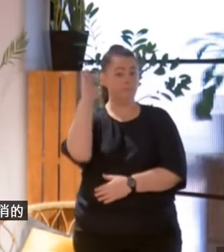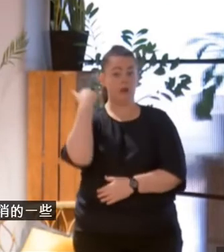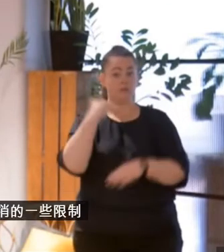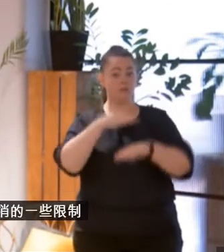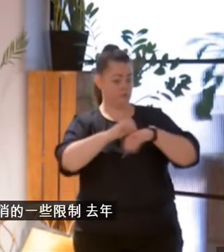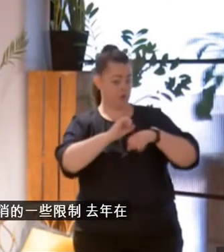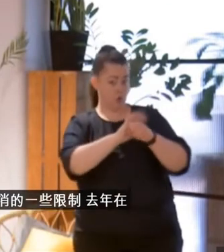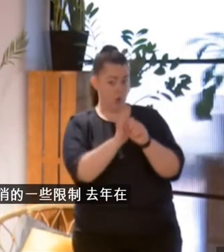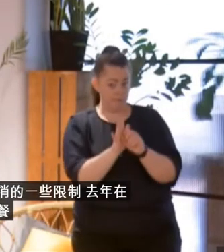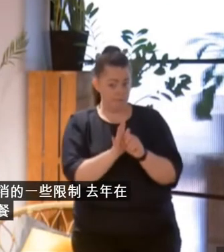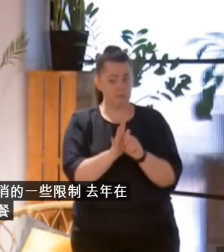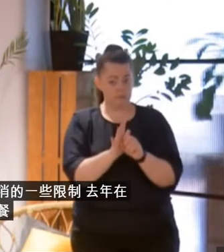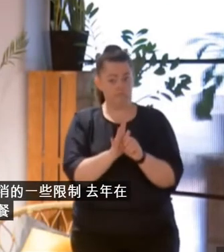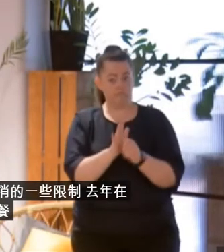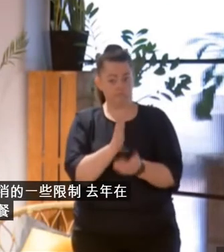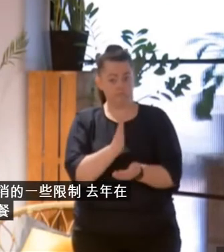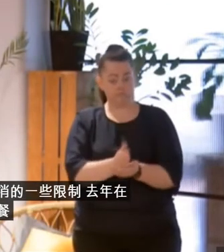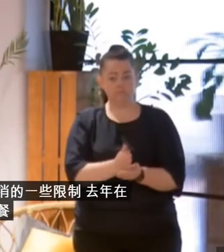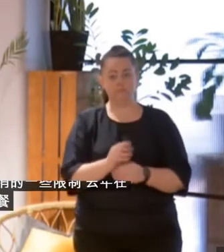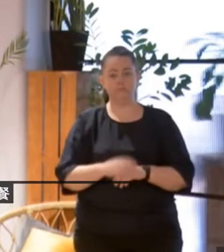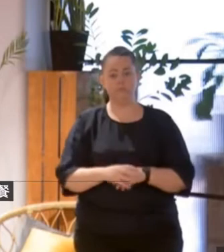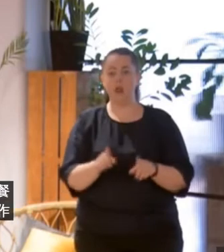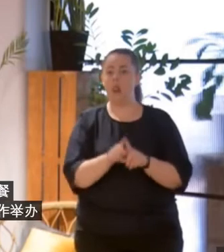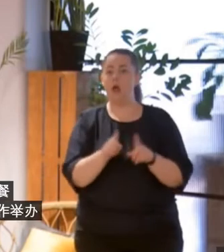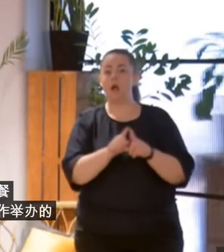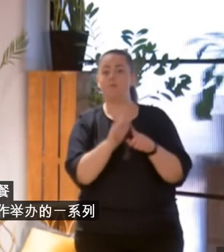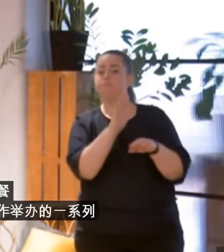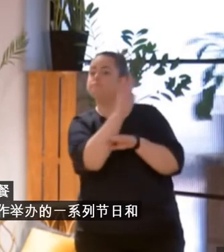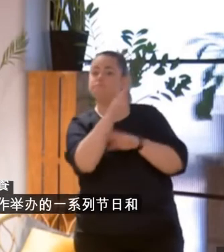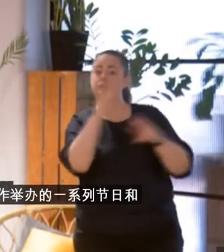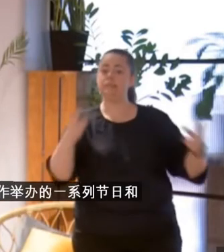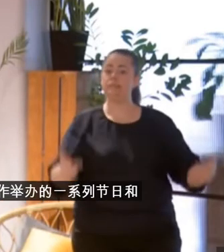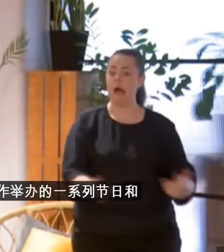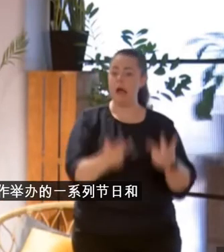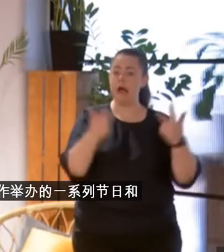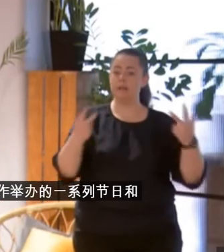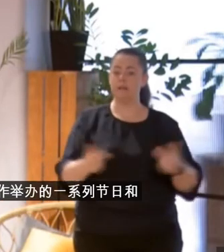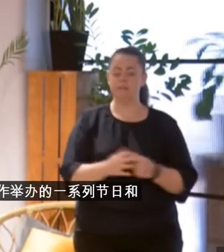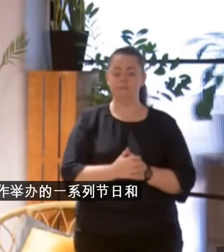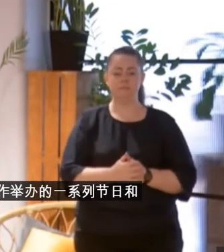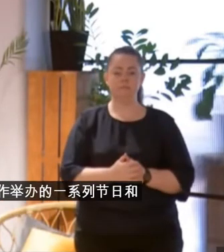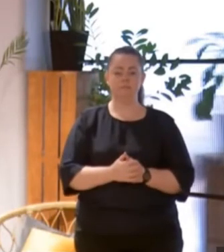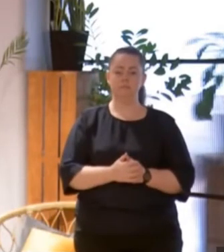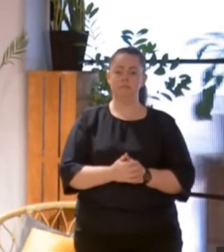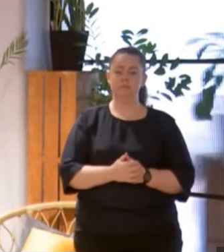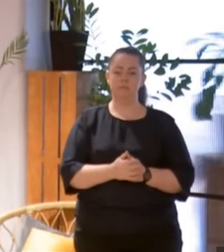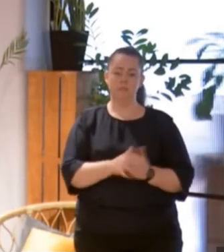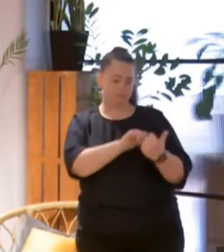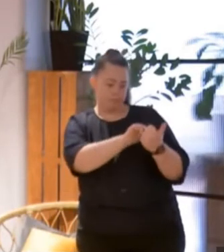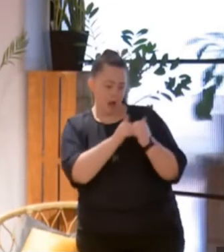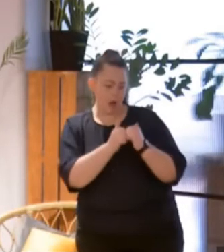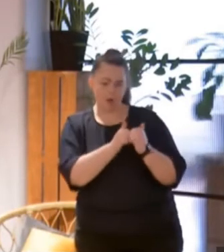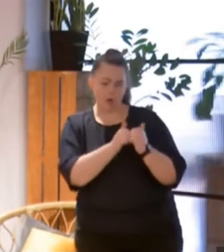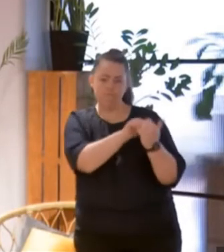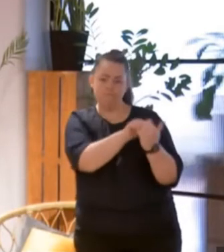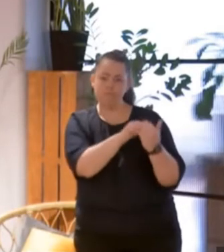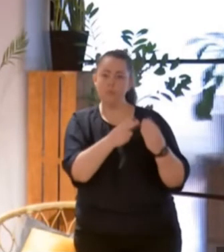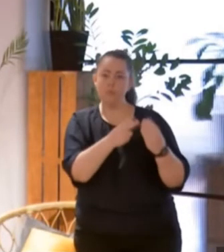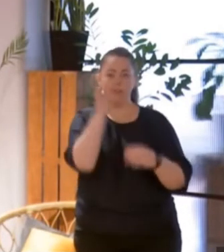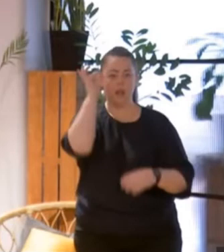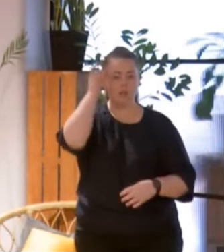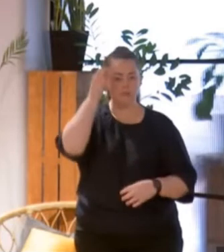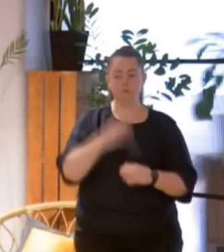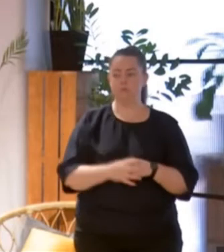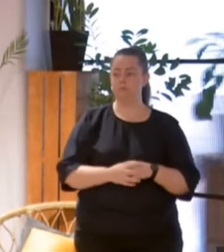fresco dining last year in the Sydney CBD, and a whole range of festivals and events in partnership with the local council, some change the